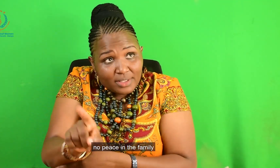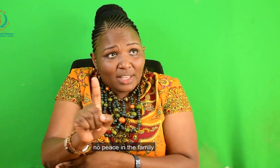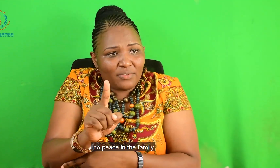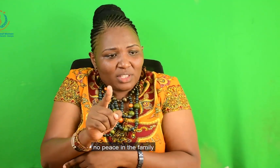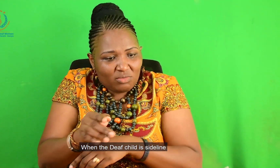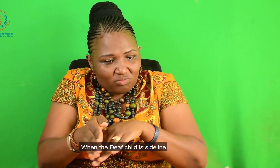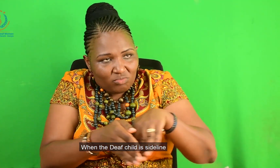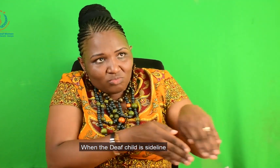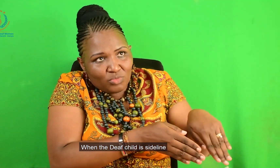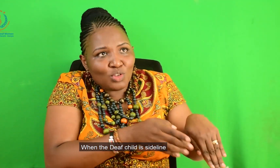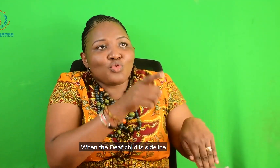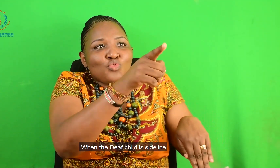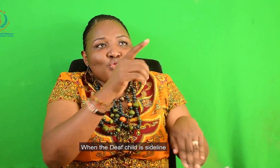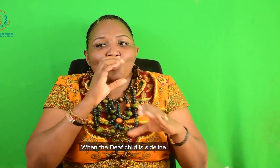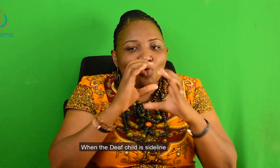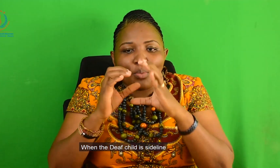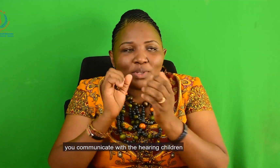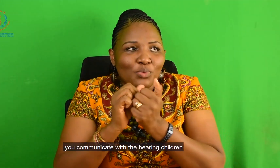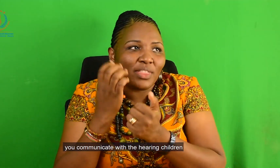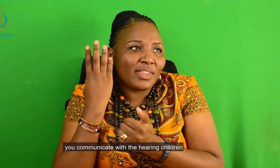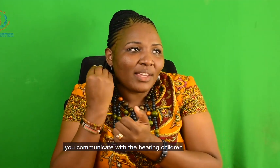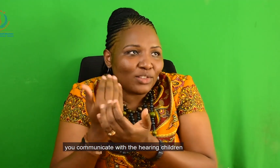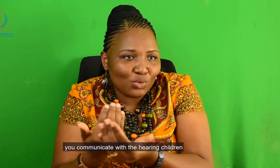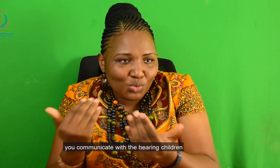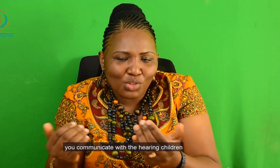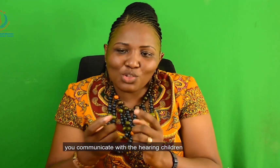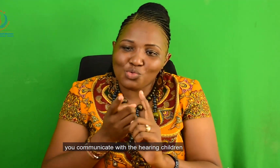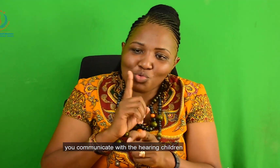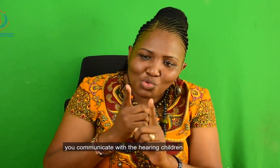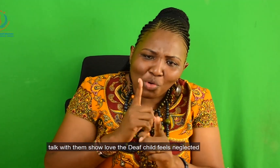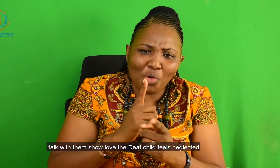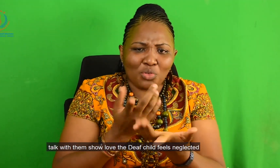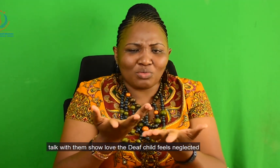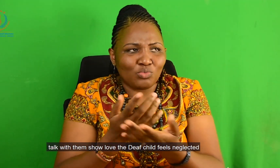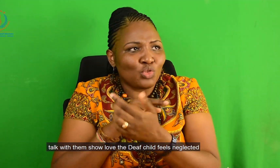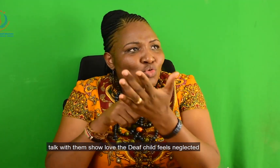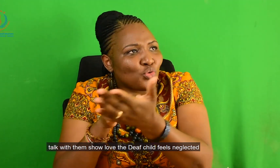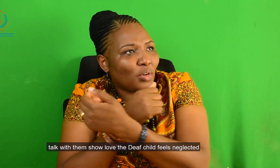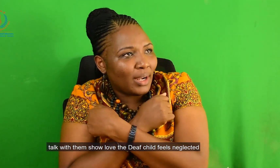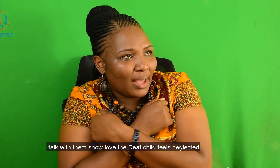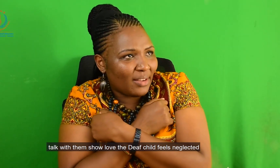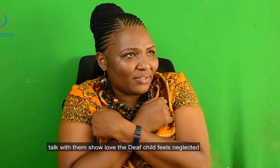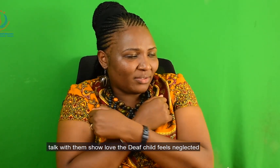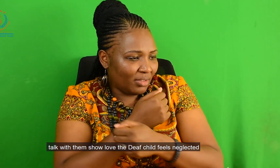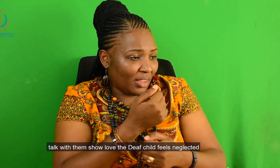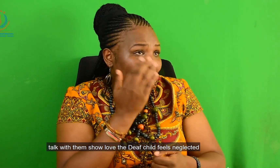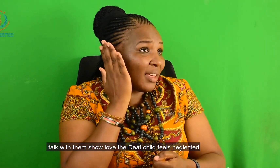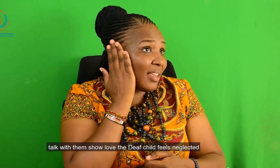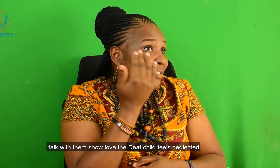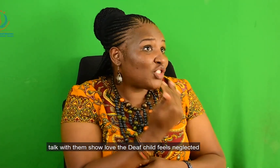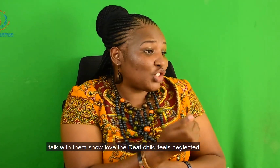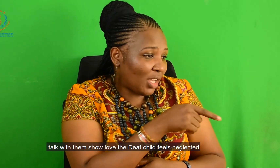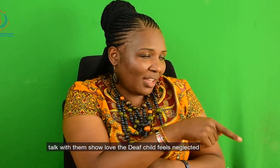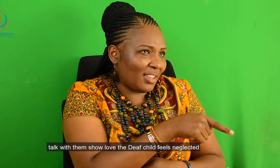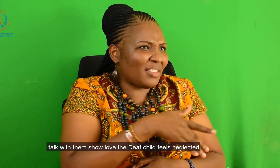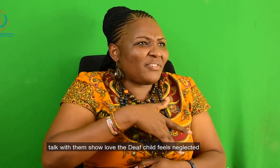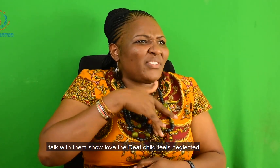And when the child is sidelined, you communicate with the hearing children, talk with them, show love, the deaf child